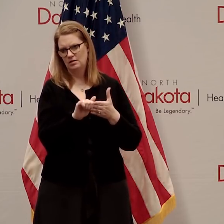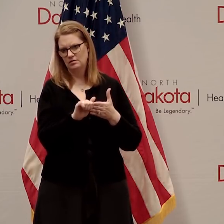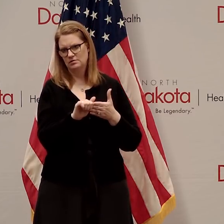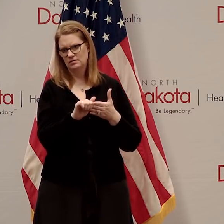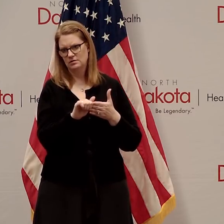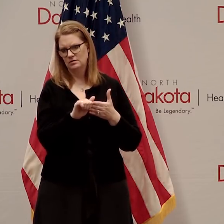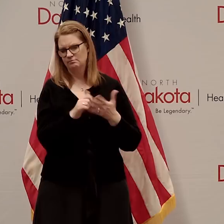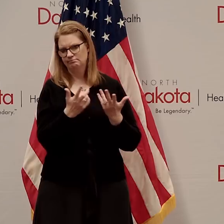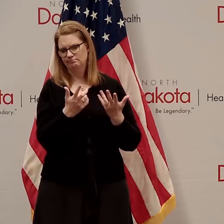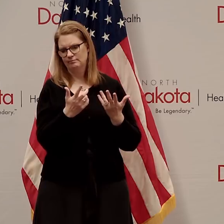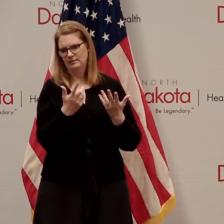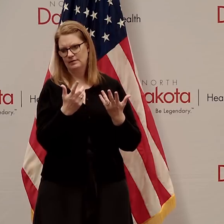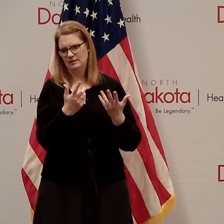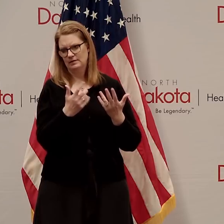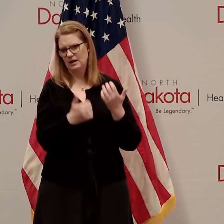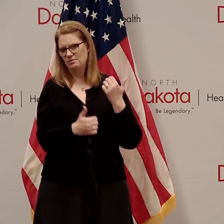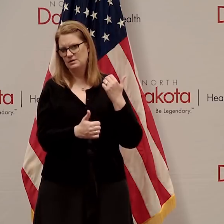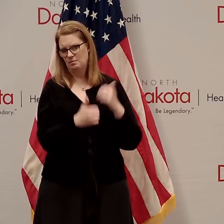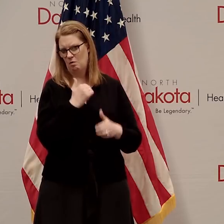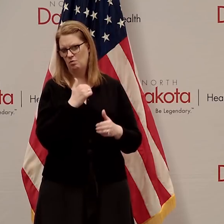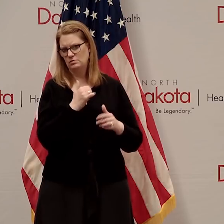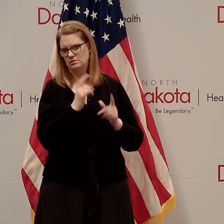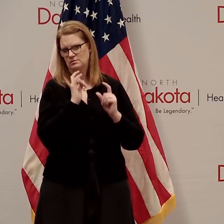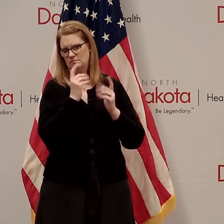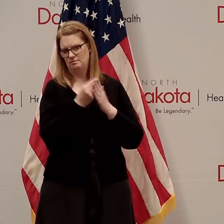was the most that they were told that they were going to get.